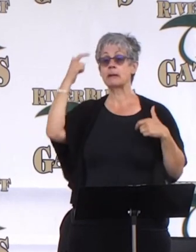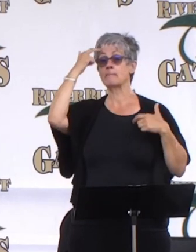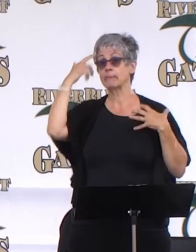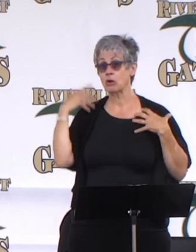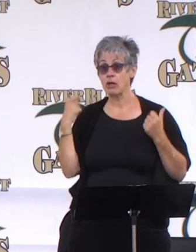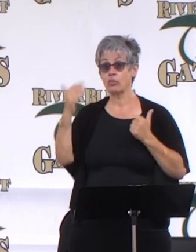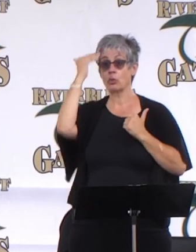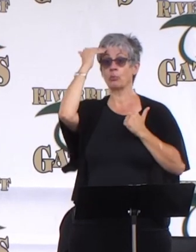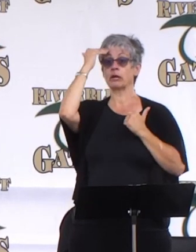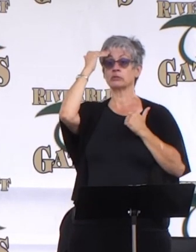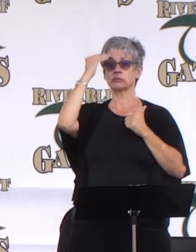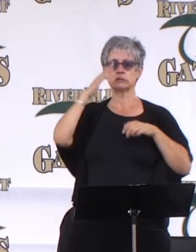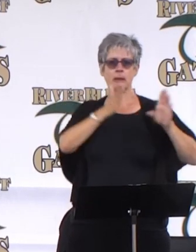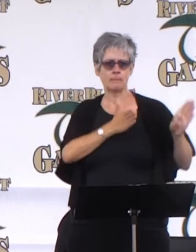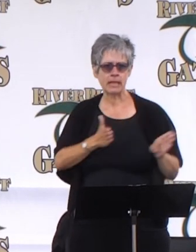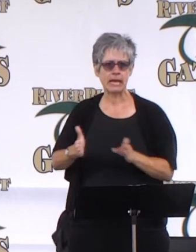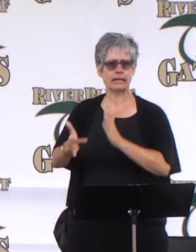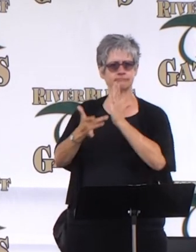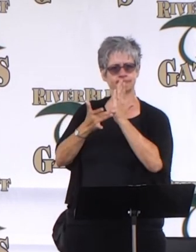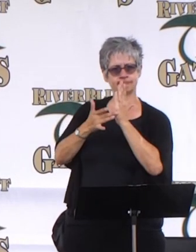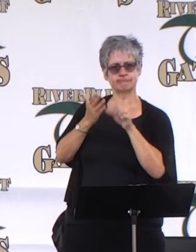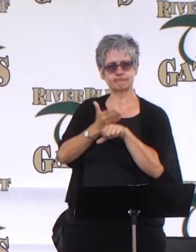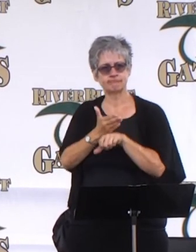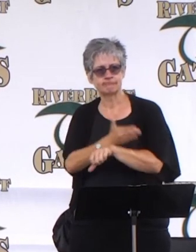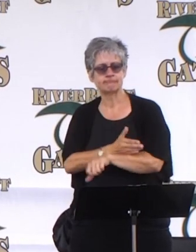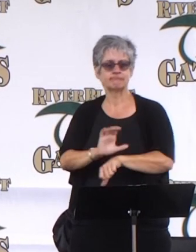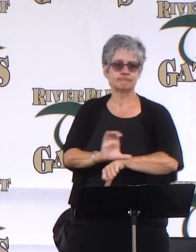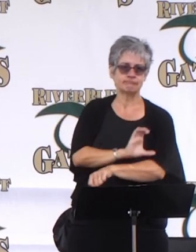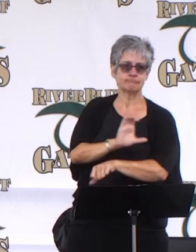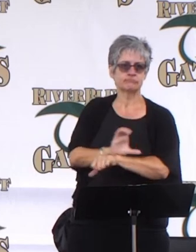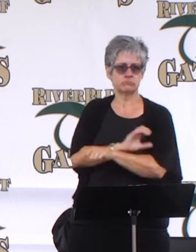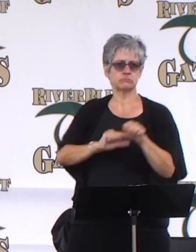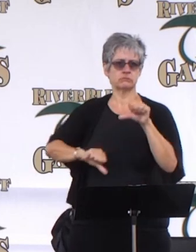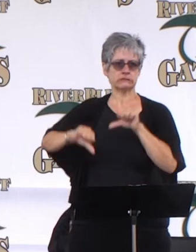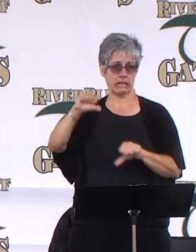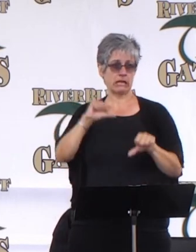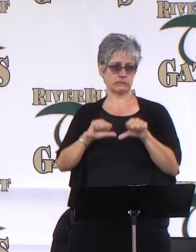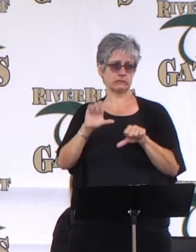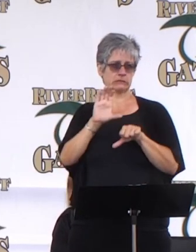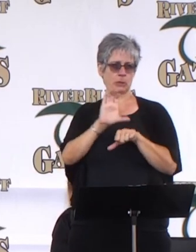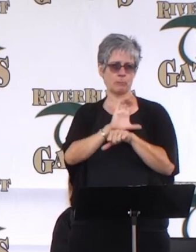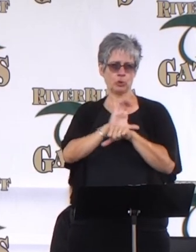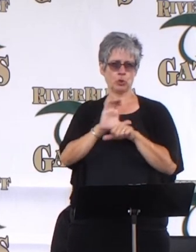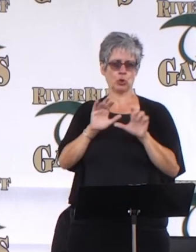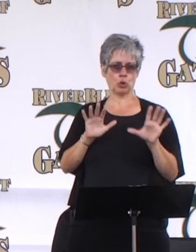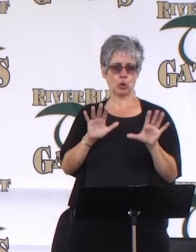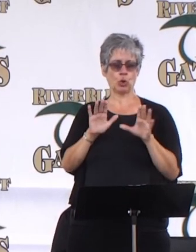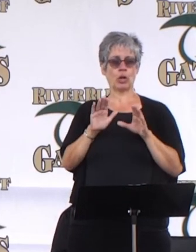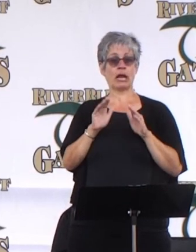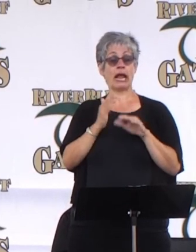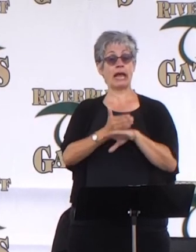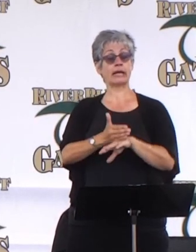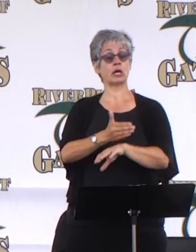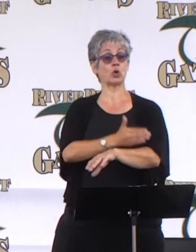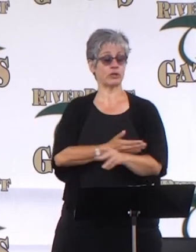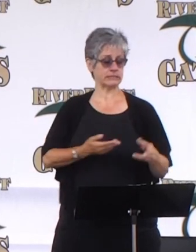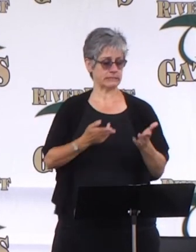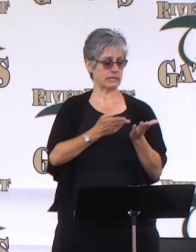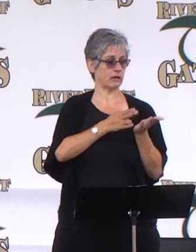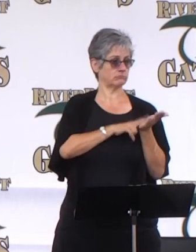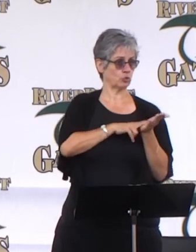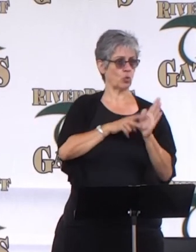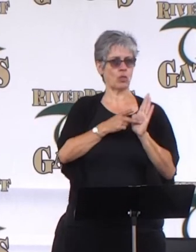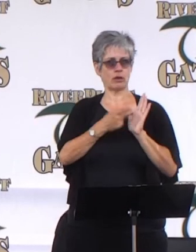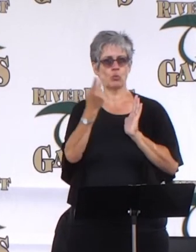strategic planning, increasing technological innovations in computer science programs, and increasing dual enrollment partnerships with our local